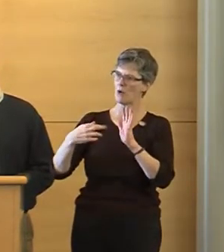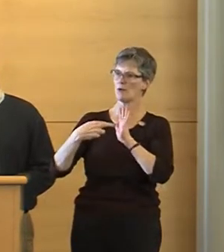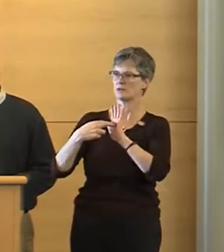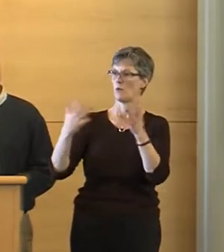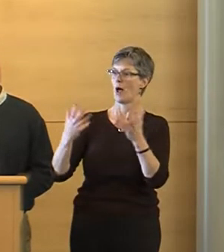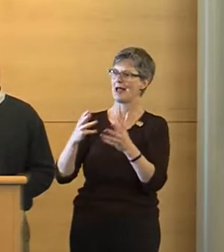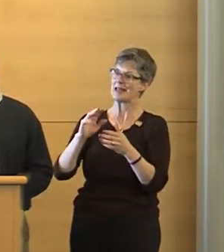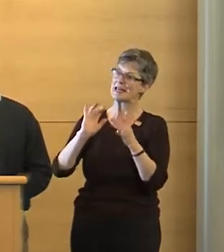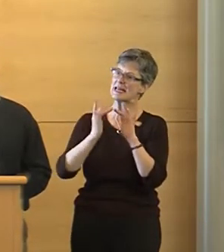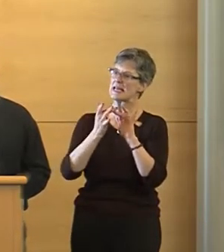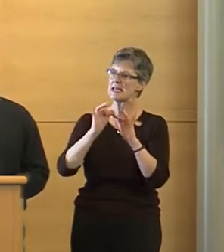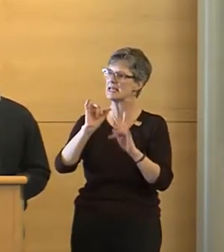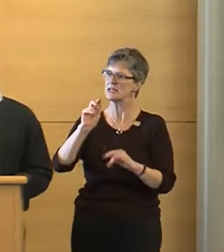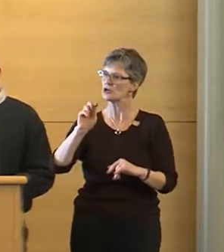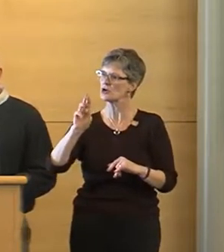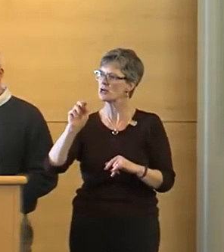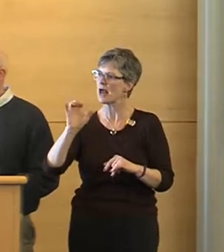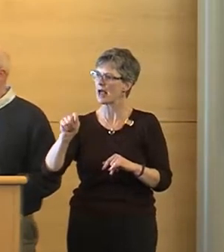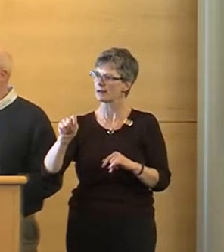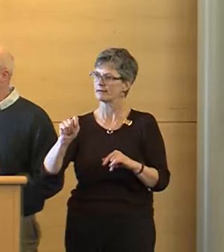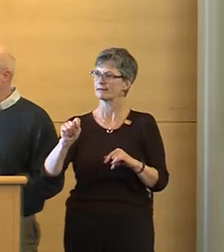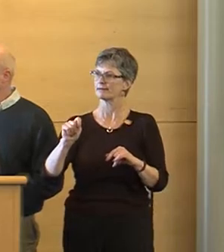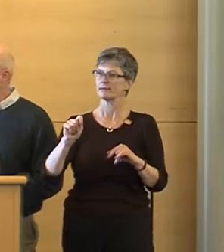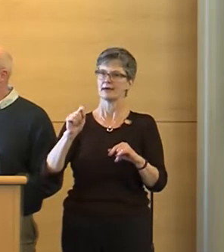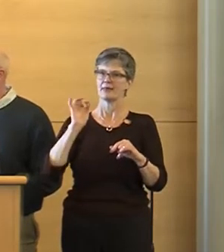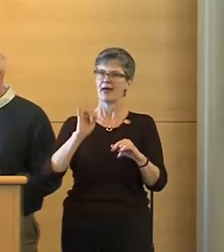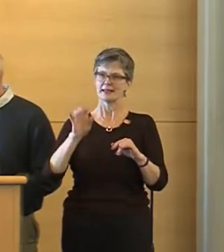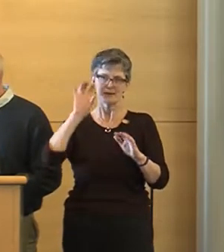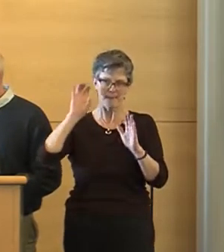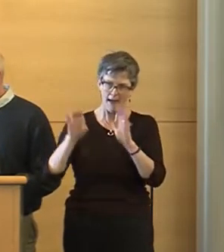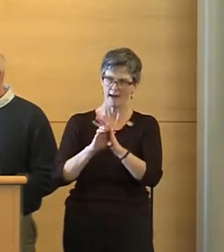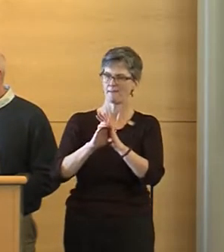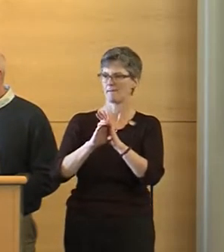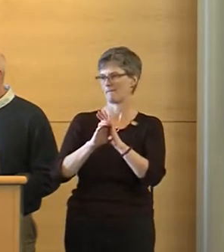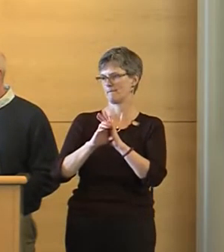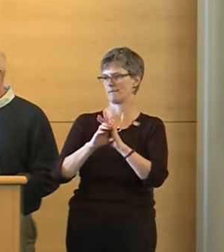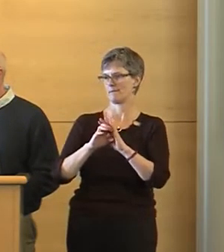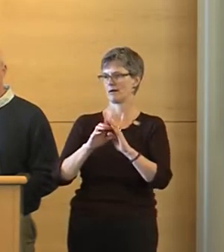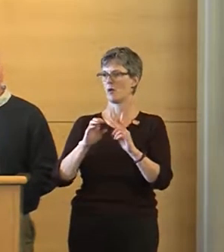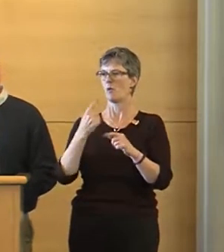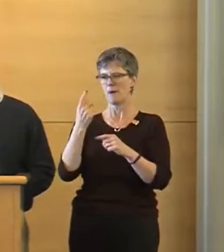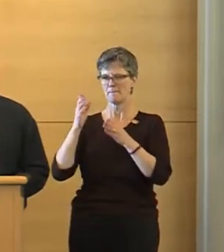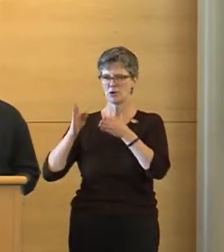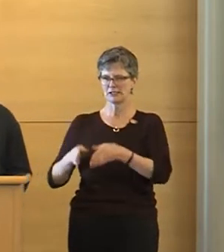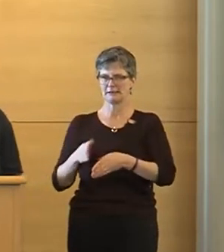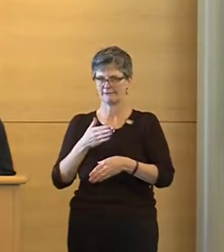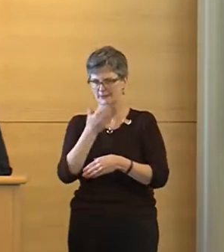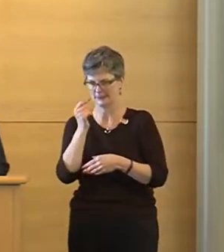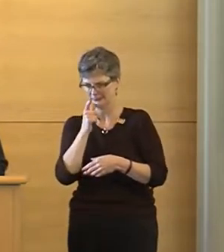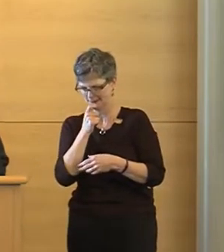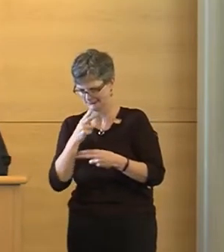have poor contrast, because it does in this context. But if you look at it in a dark room, it actually has very good